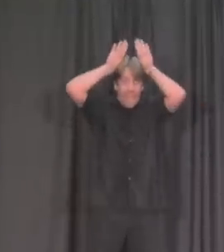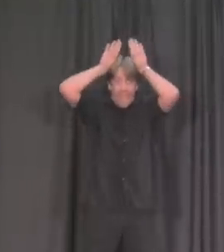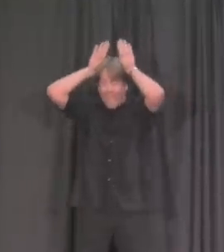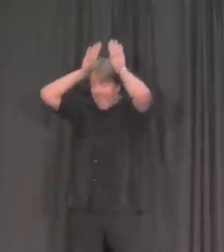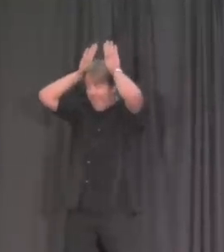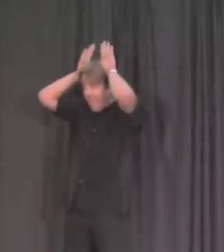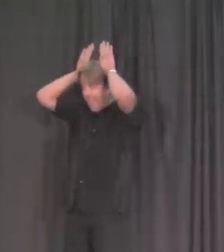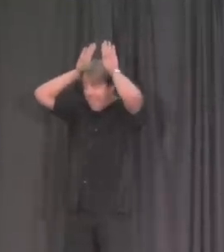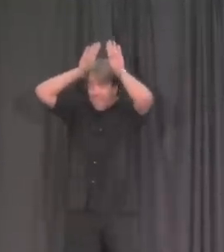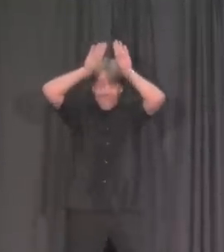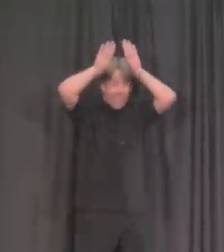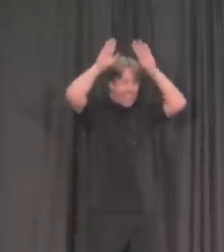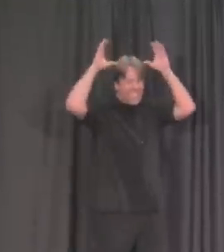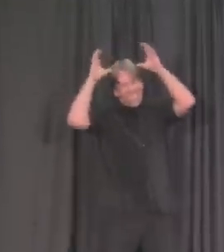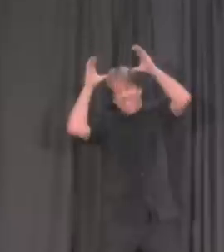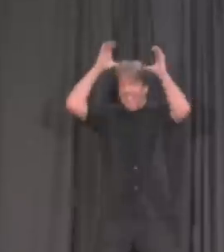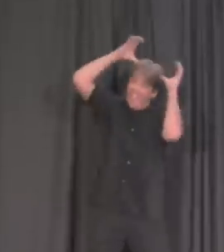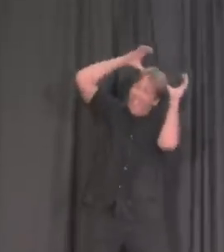B, C.